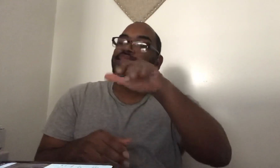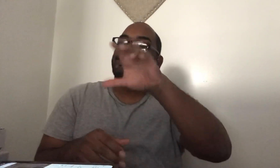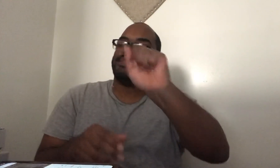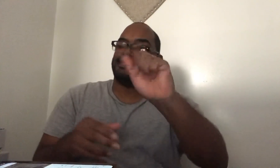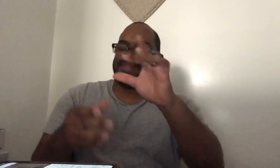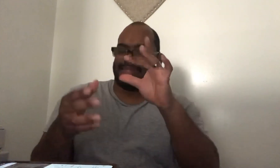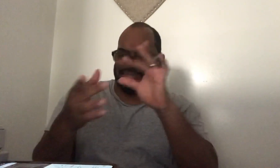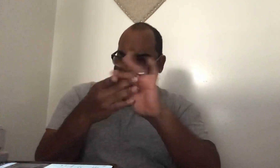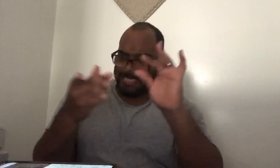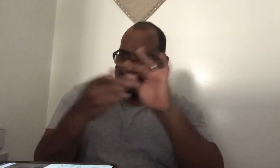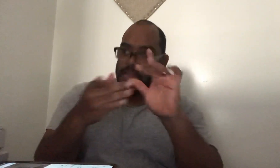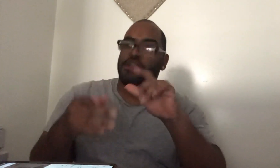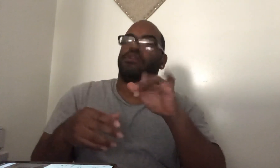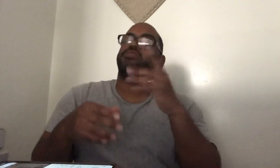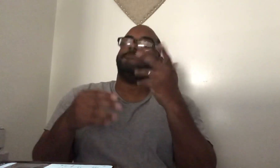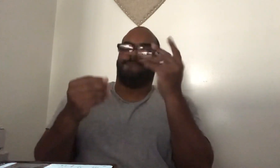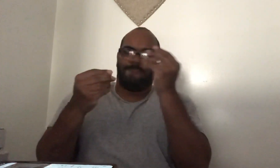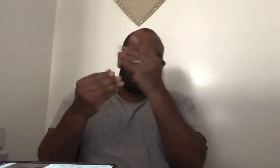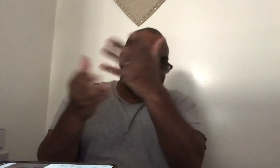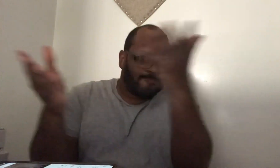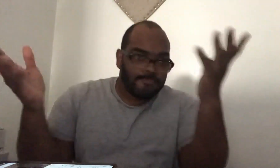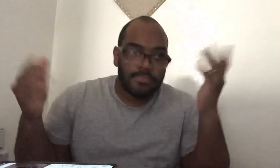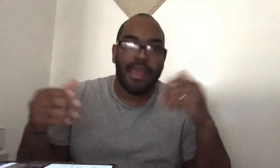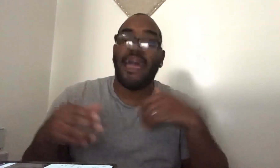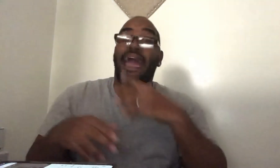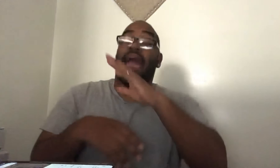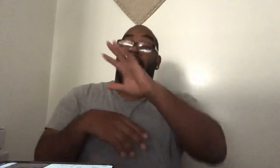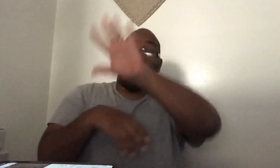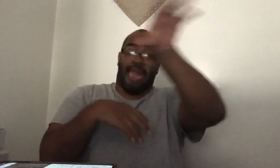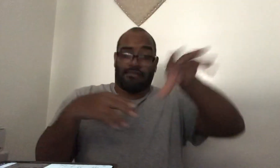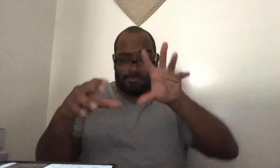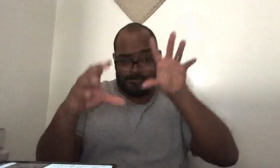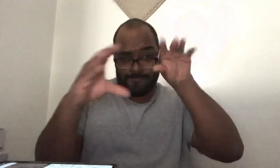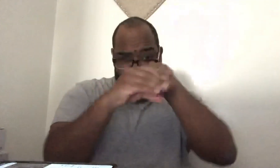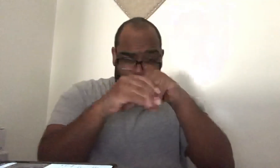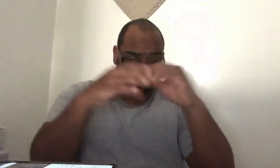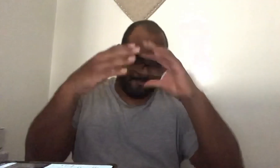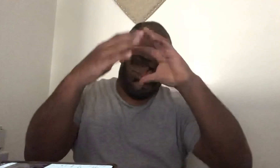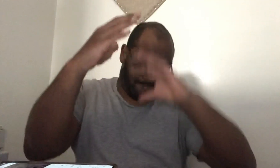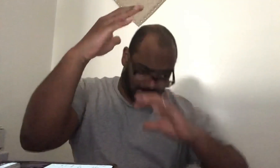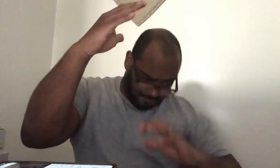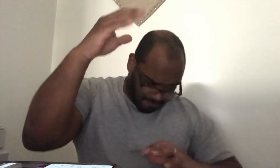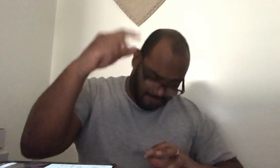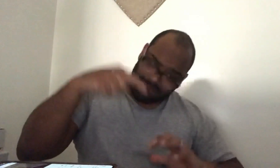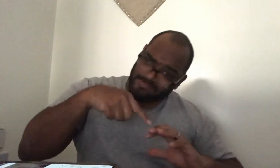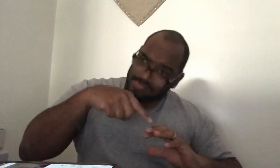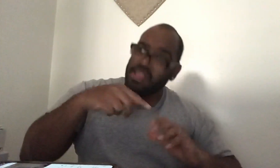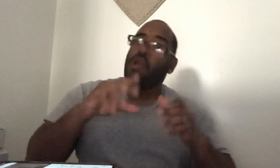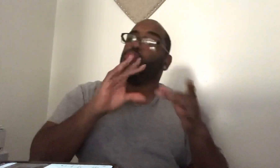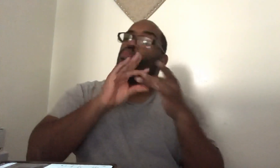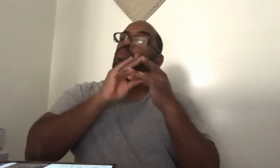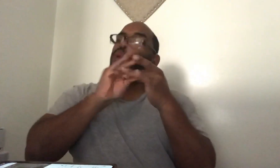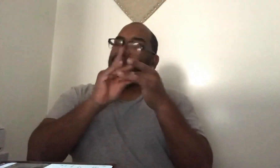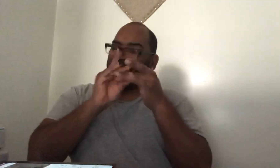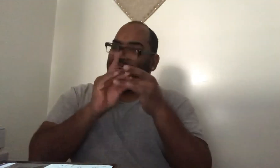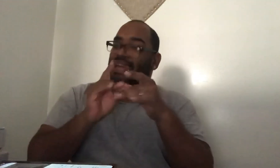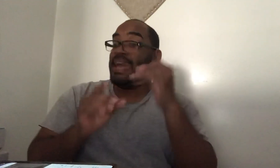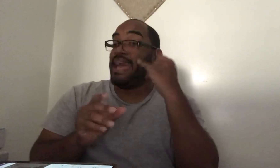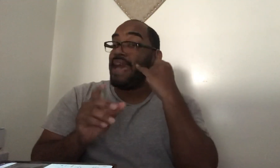going to be showing me why that perspective is the perspective that you hold. If it doesn't, if something in your paper, you need it in your